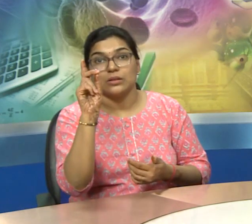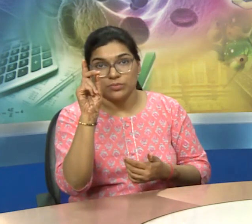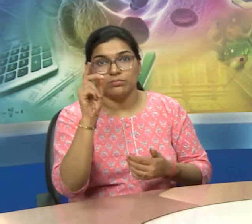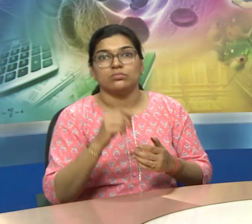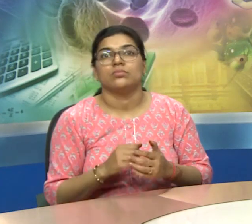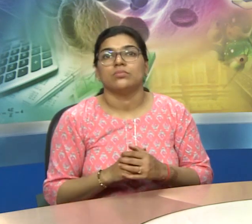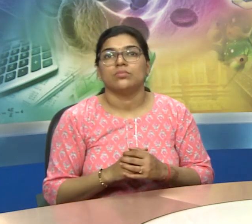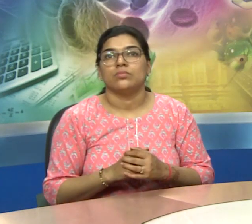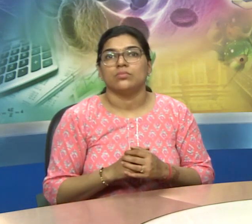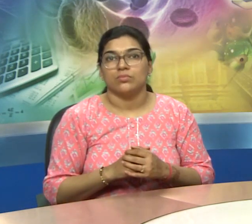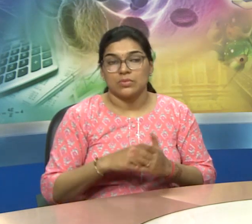The sixth is the